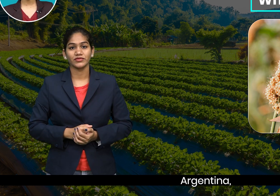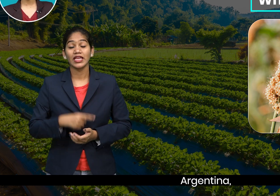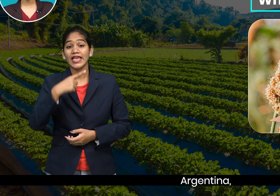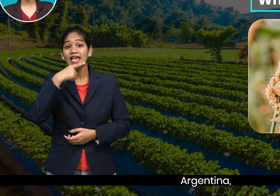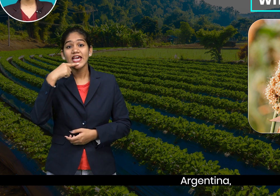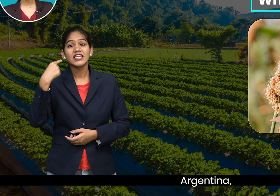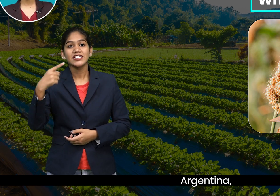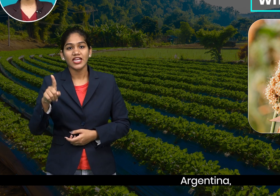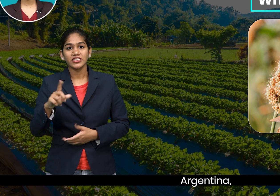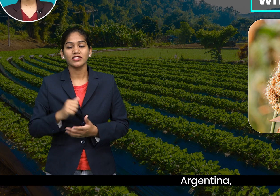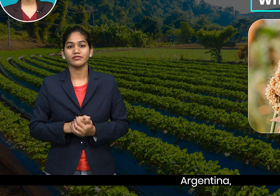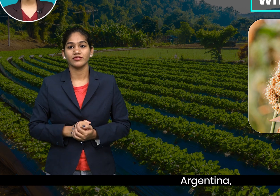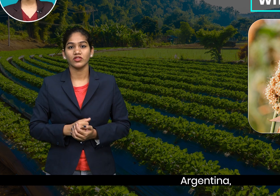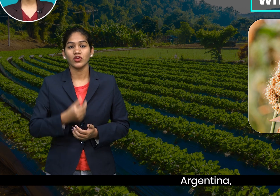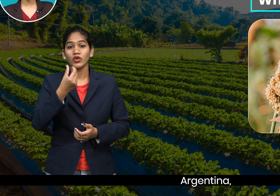Russia,